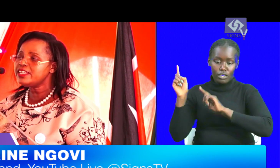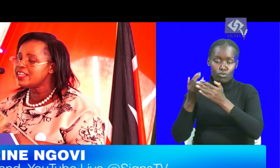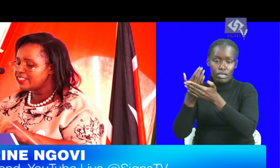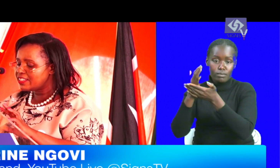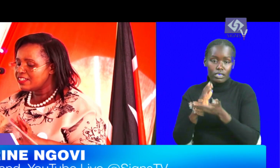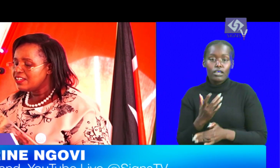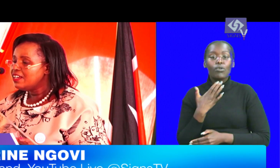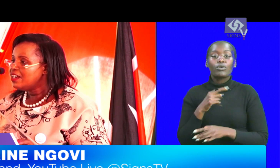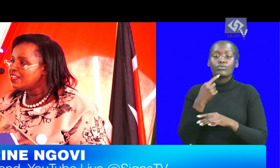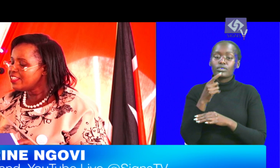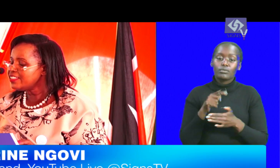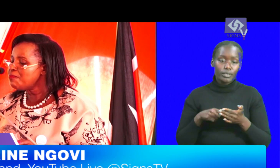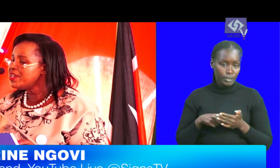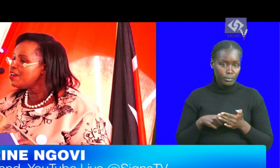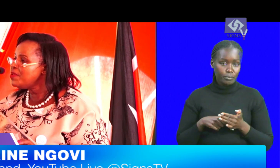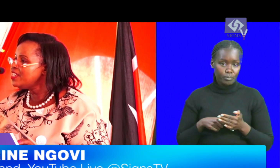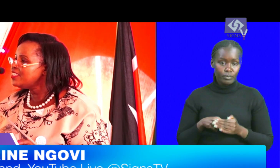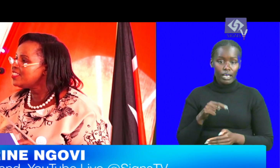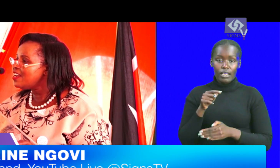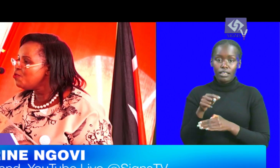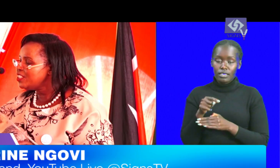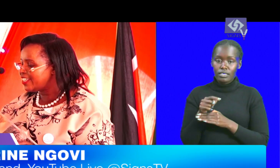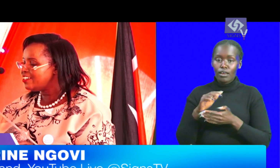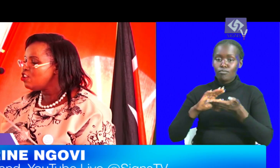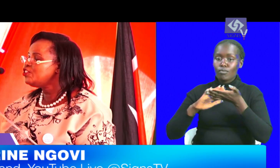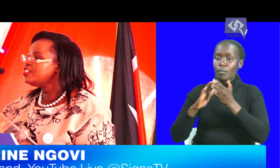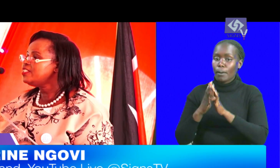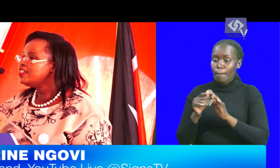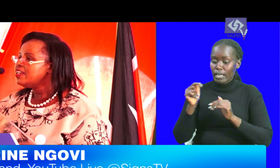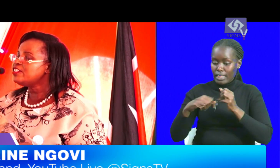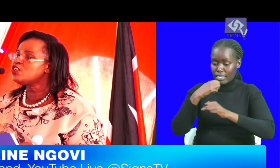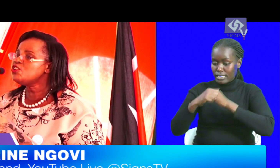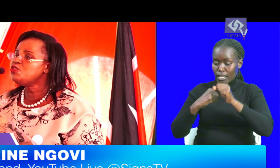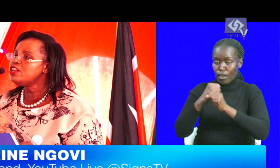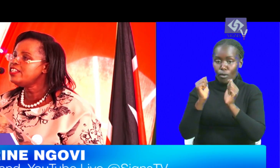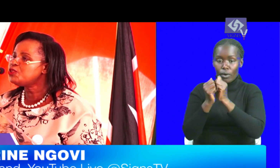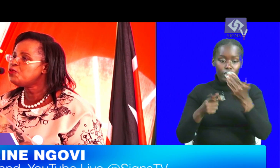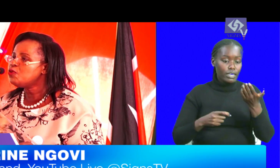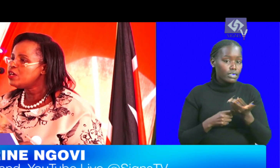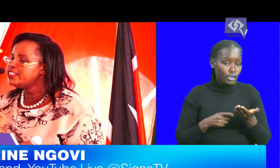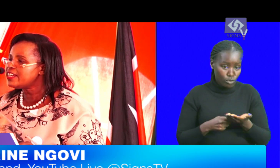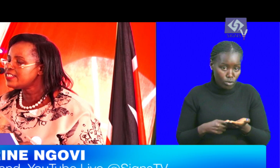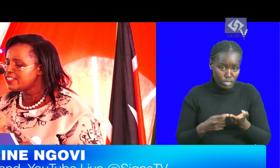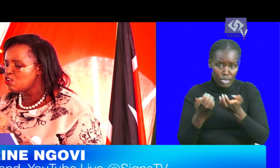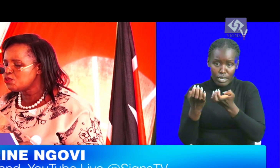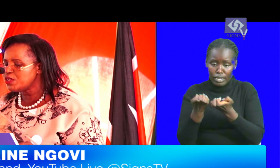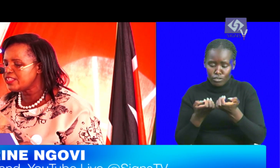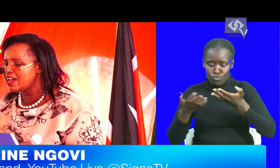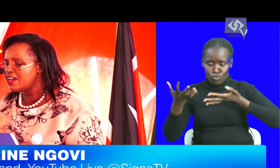that things are becoming easier with technology, and so you don't need to interact a lot